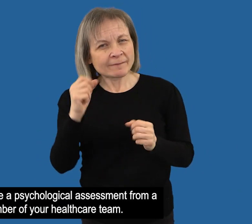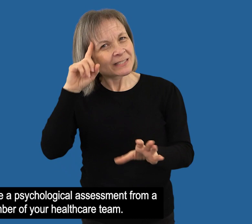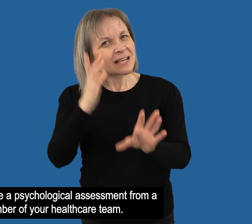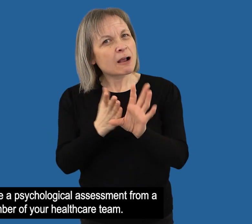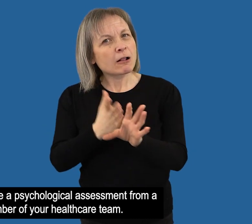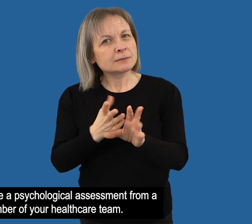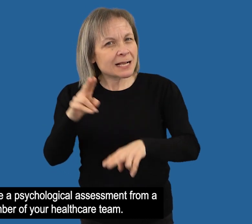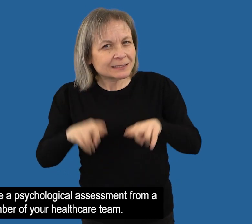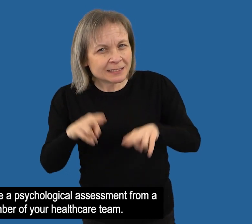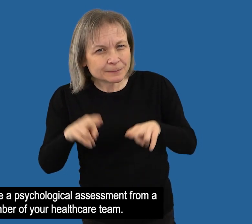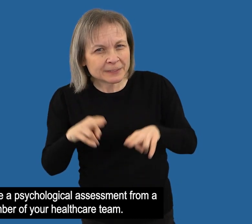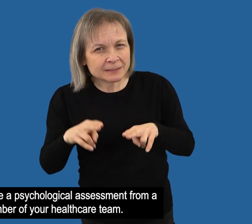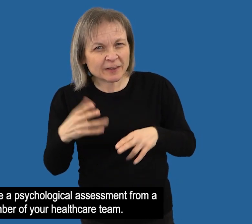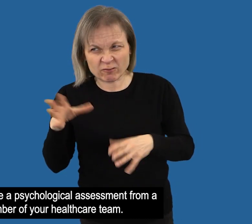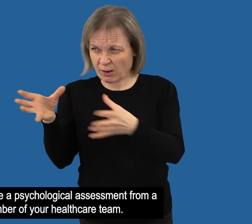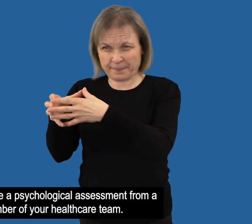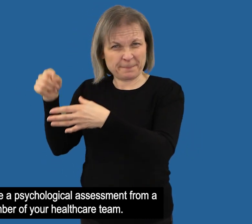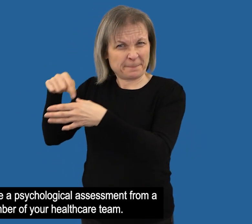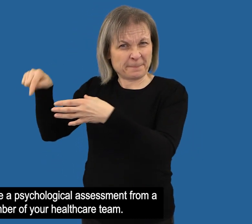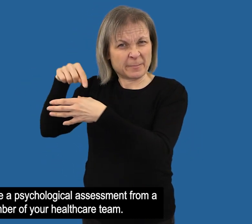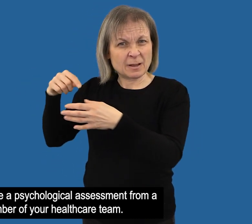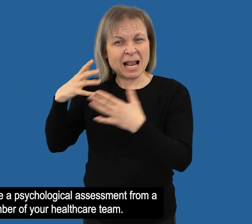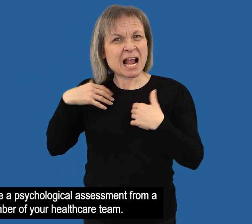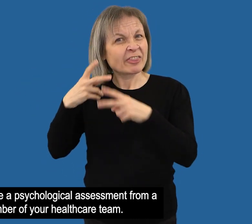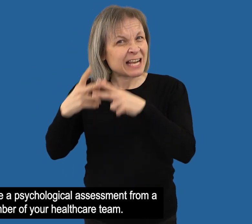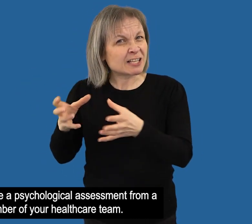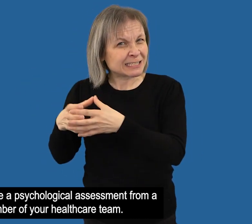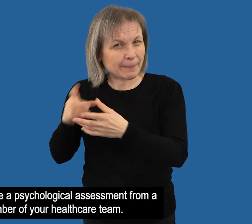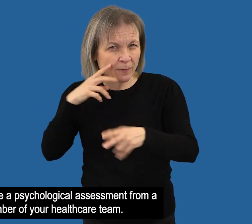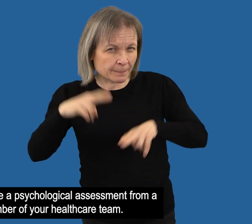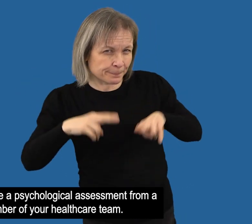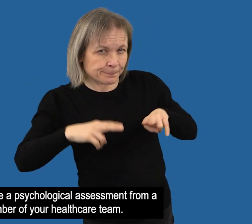You'll receive a psychological assessment from a member of your healthcare team.